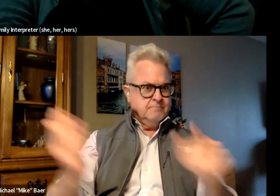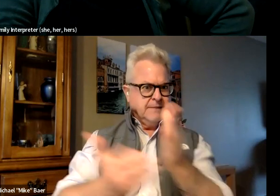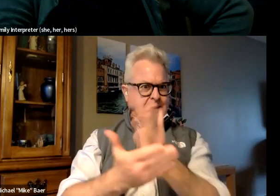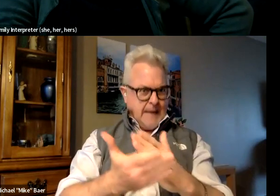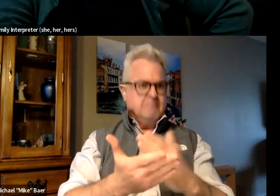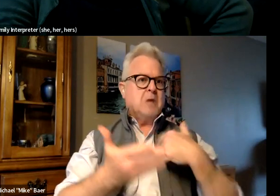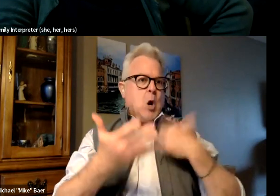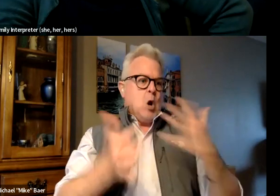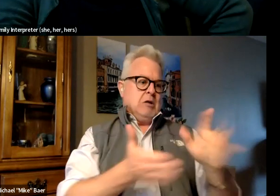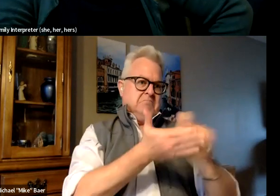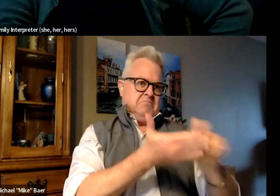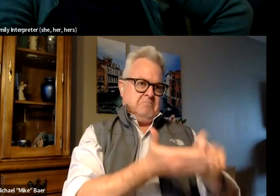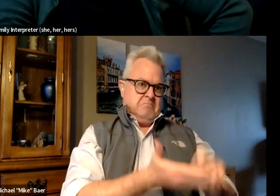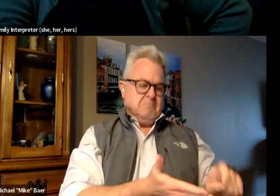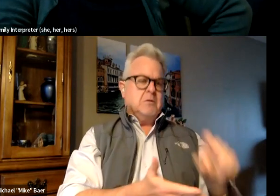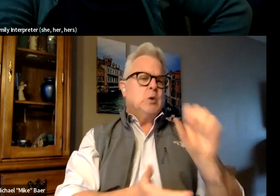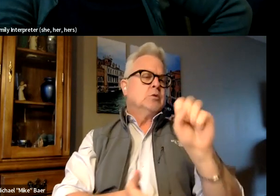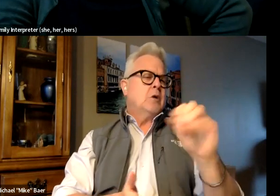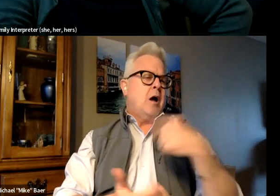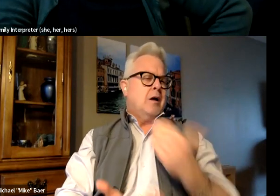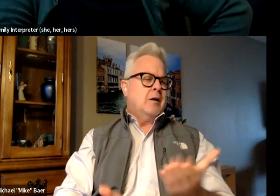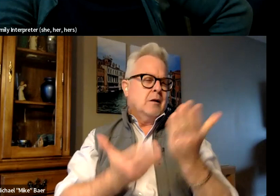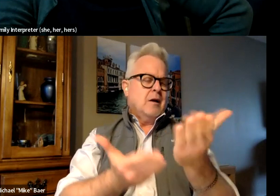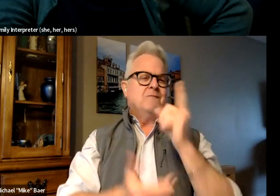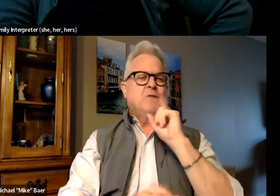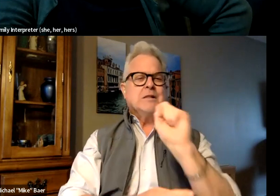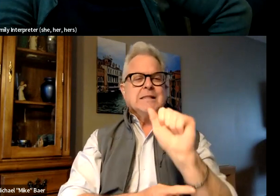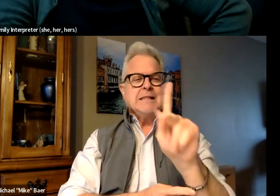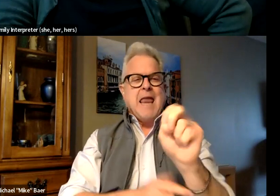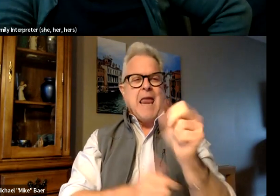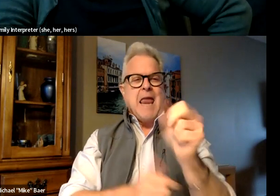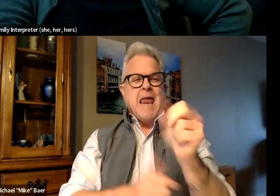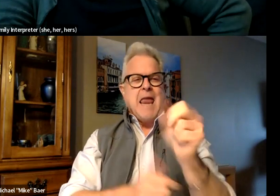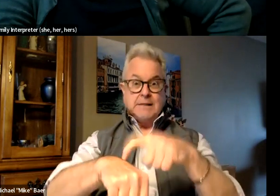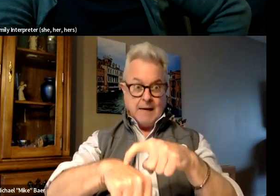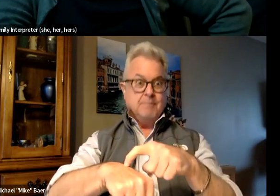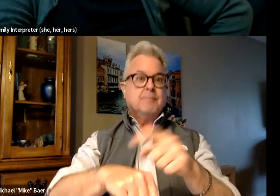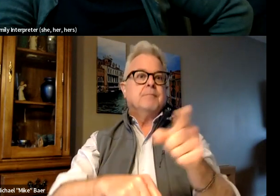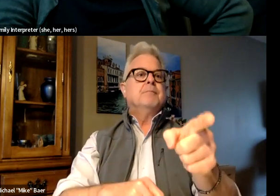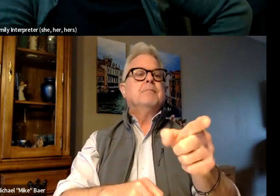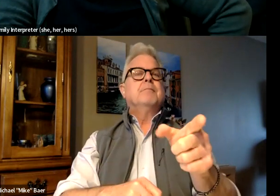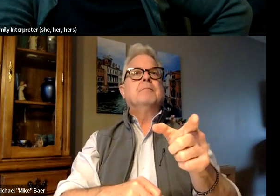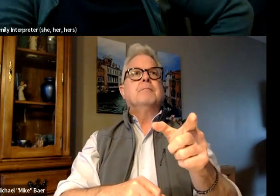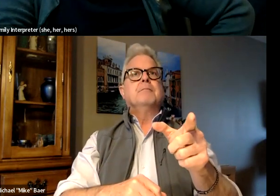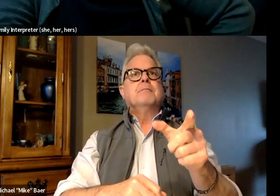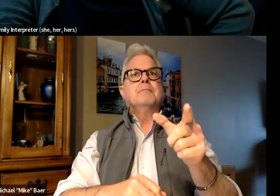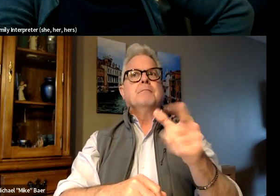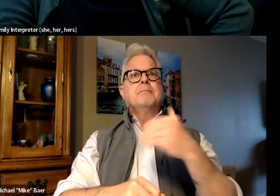there in that document. And I've already taken some notes. So I had some recommendations, and for the sake of time,